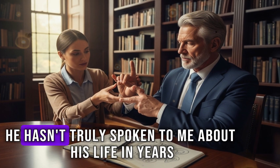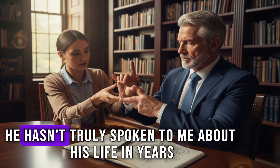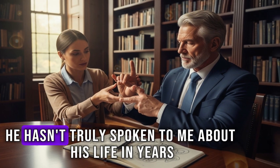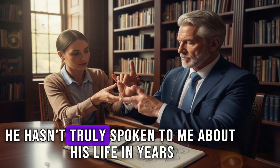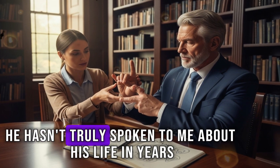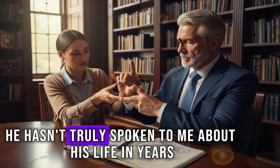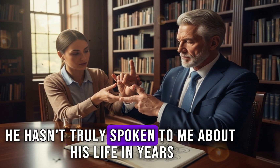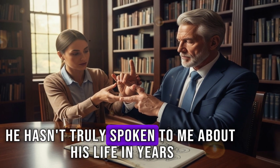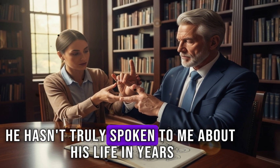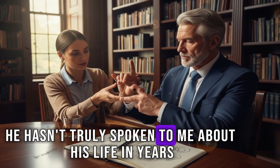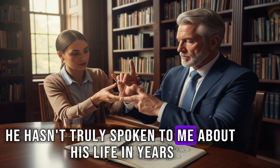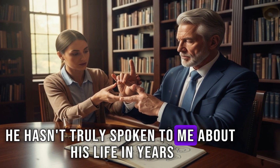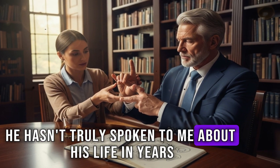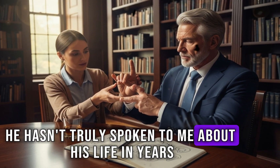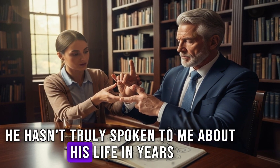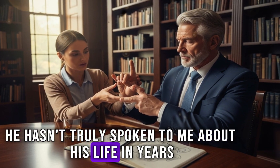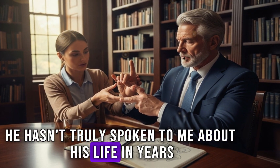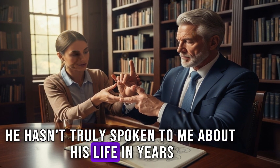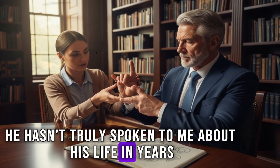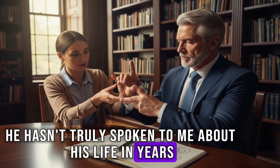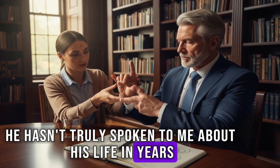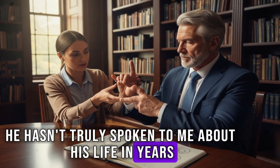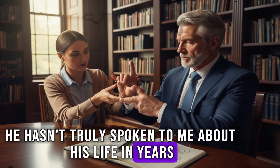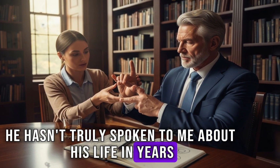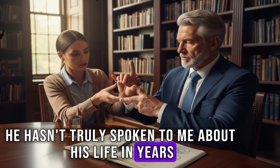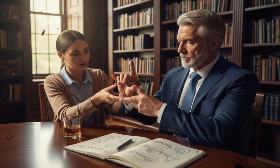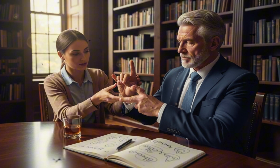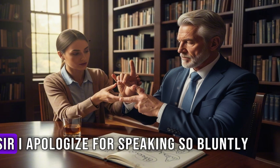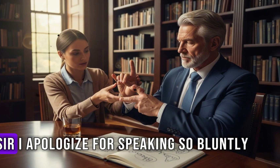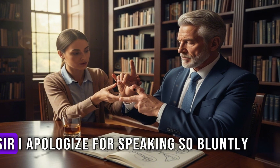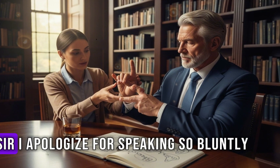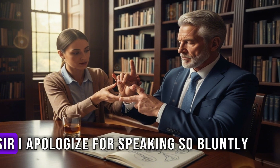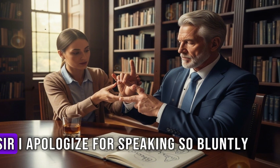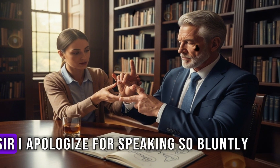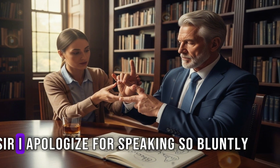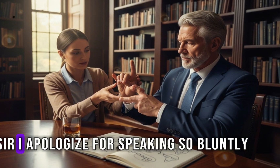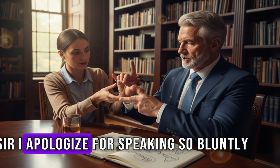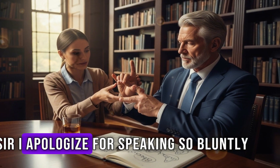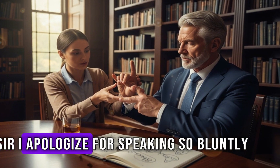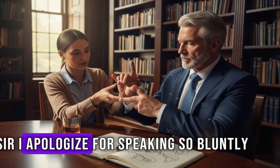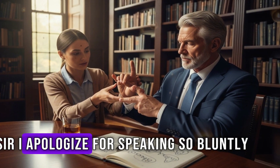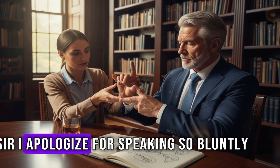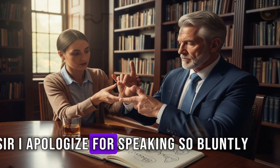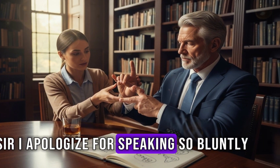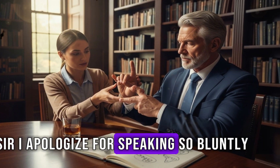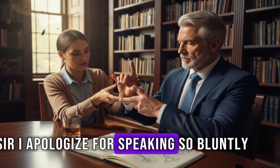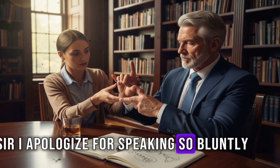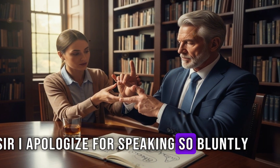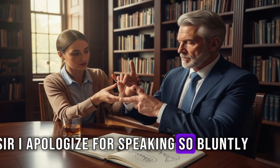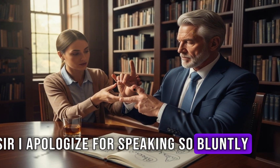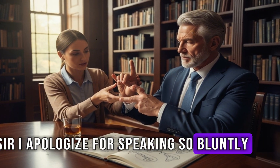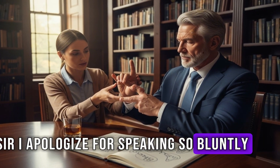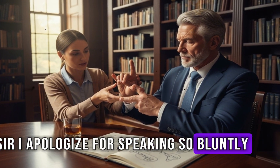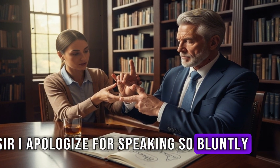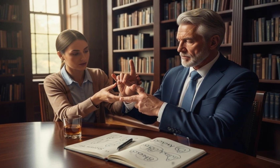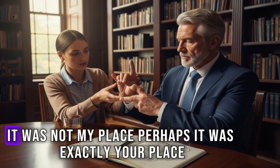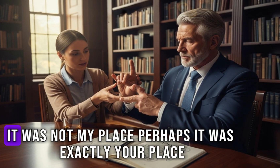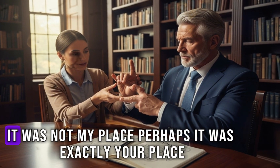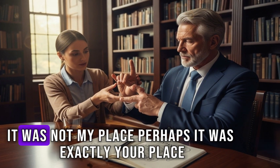hasn't truly spoken to me about his life in years. "Sir, I apologize for speaking so bluntly. It was not